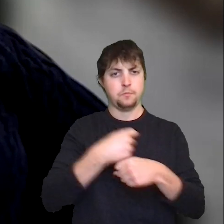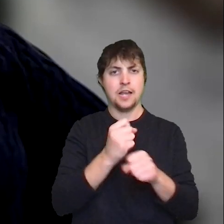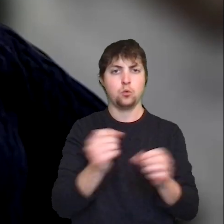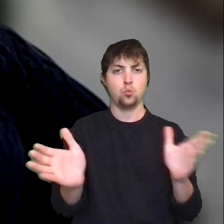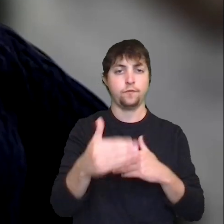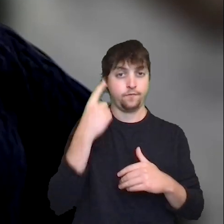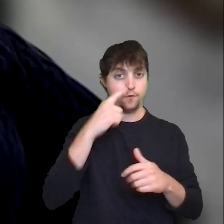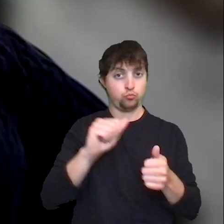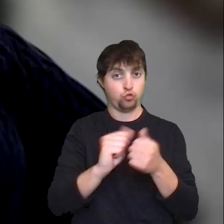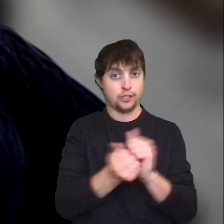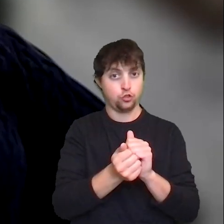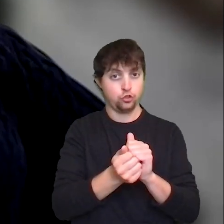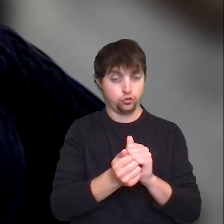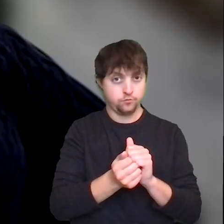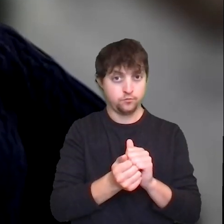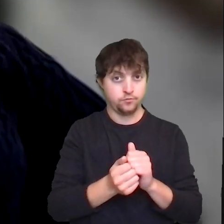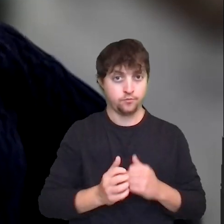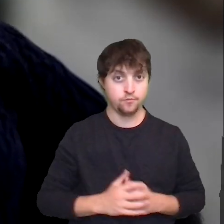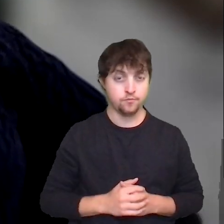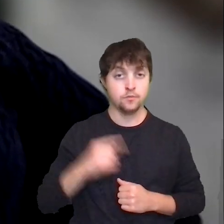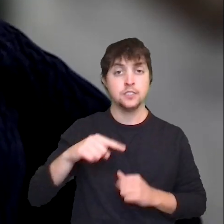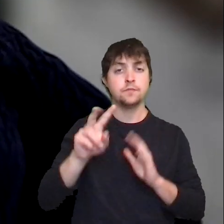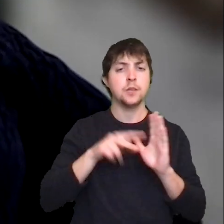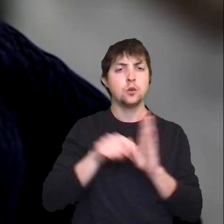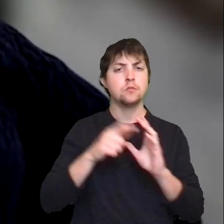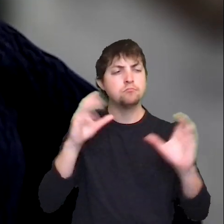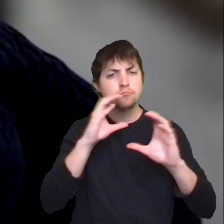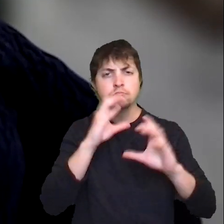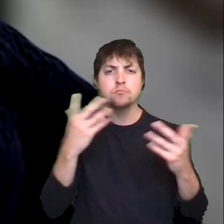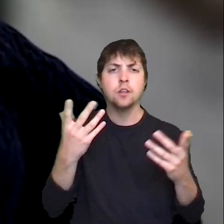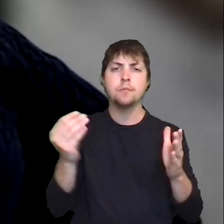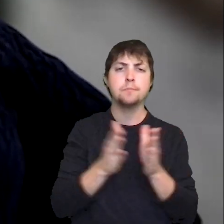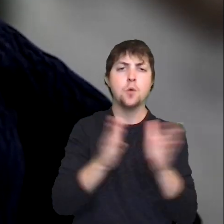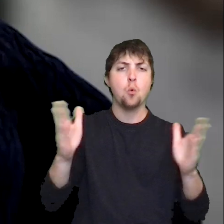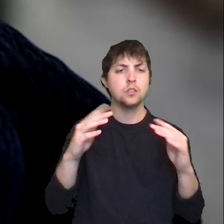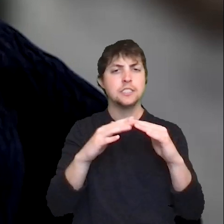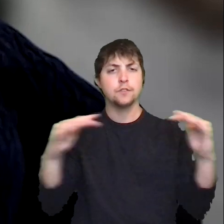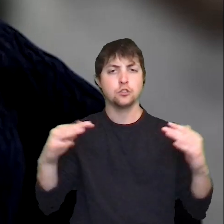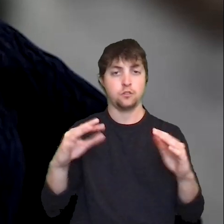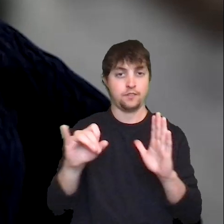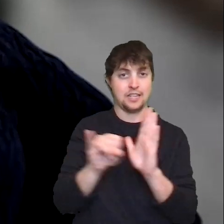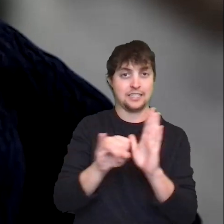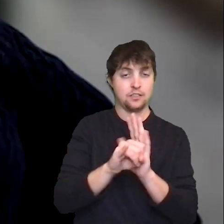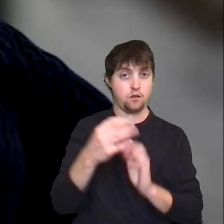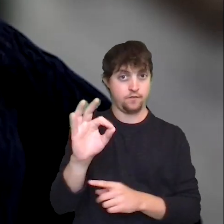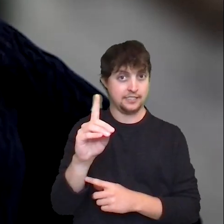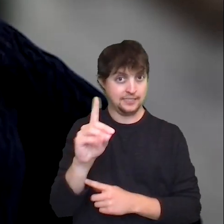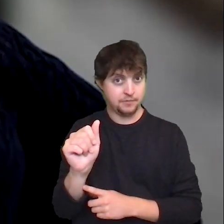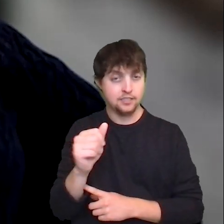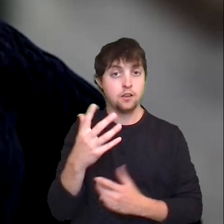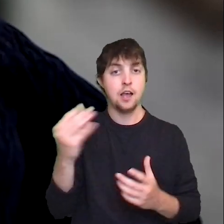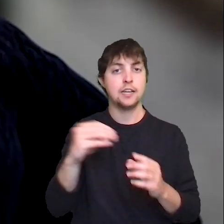Welcome to Making Room for Change. This video explores the broad and diverse identity of